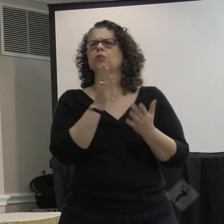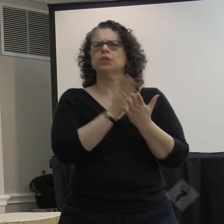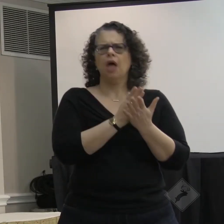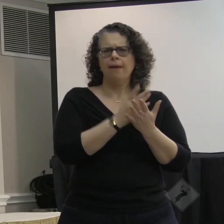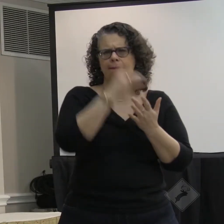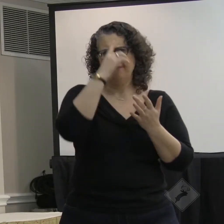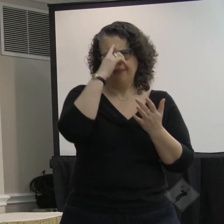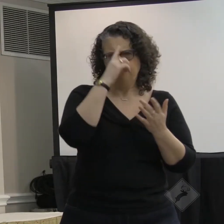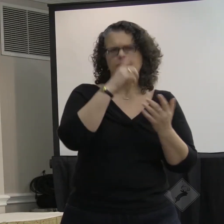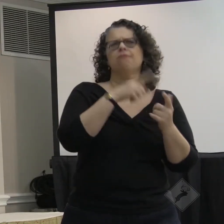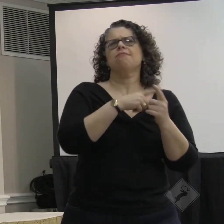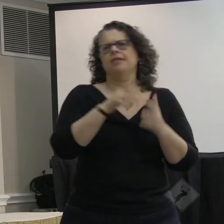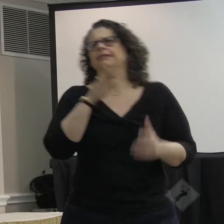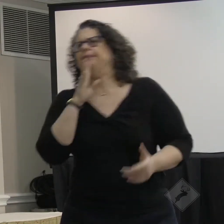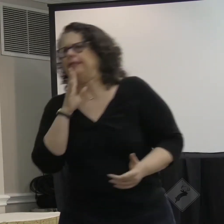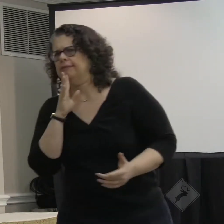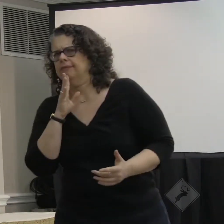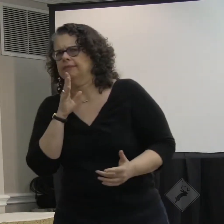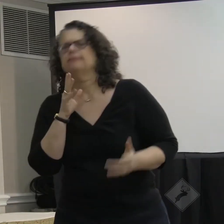think before they speak.